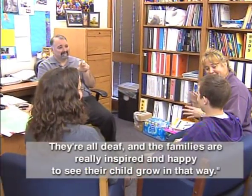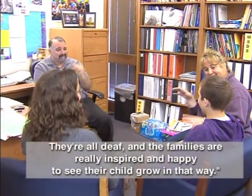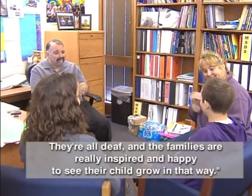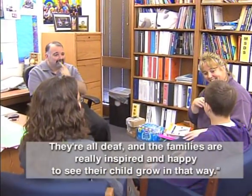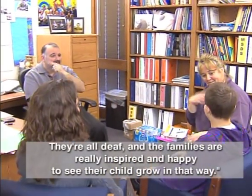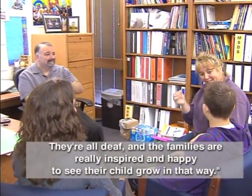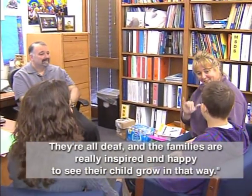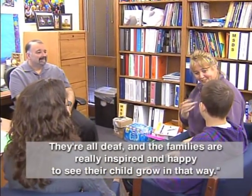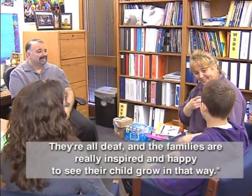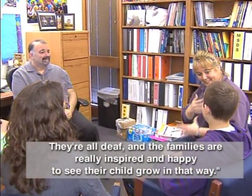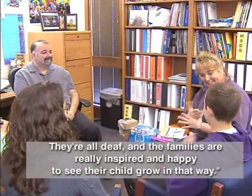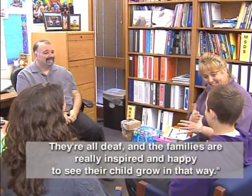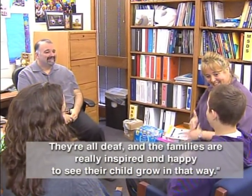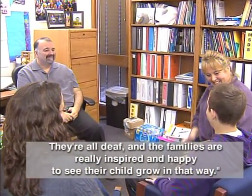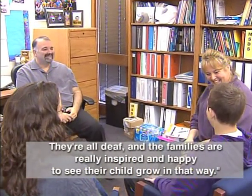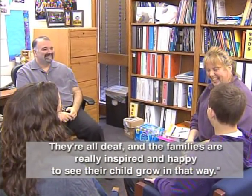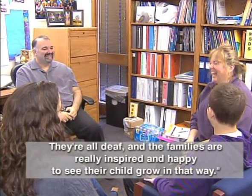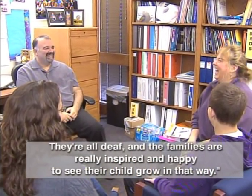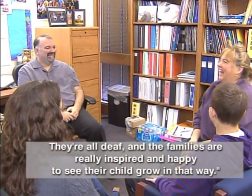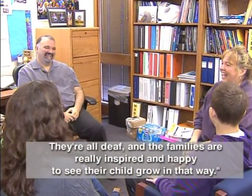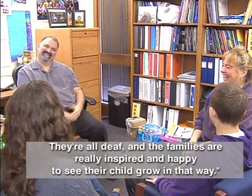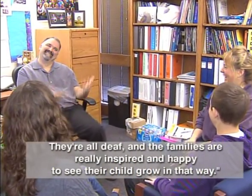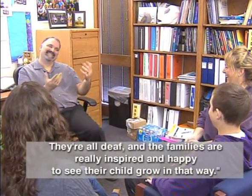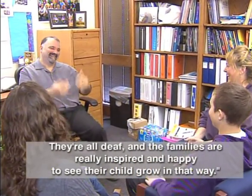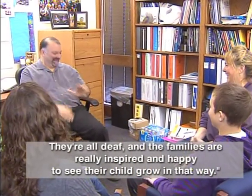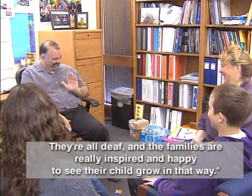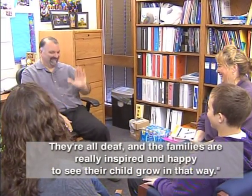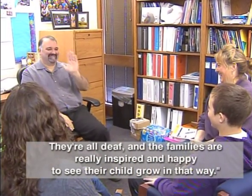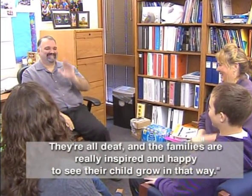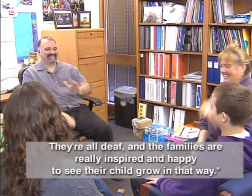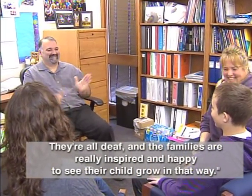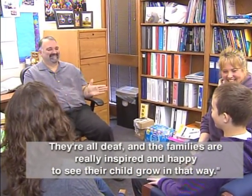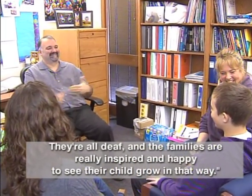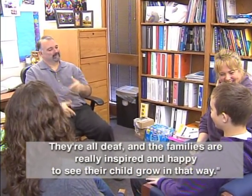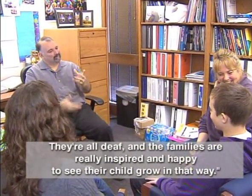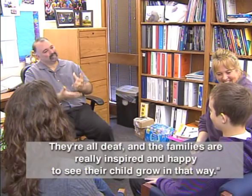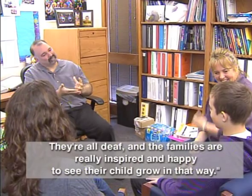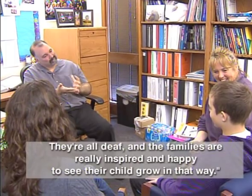all deaf, and the families are really inspired and happy to see their child grow in that way.